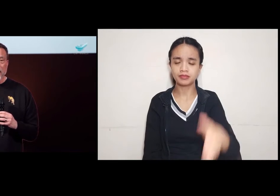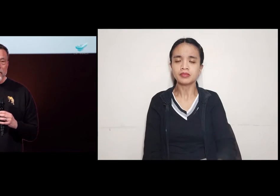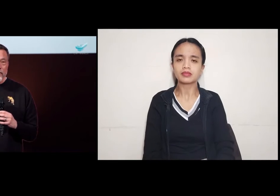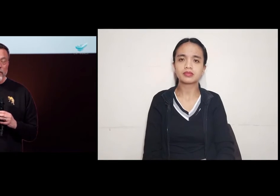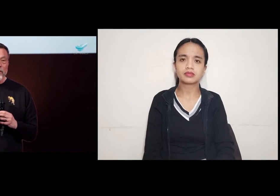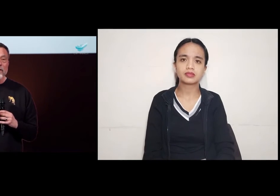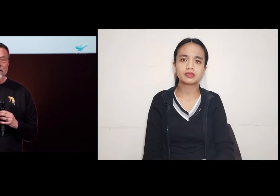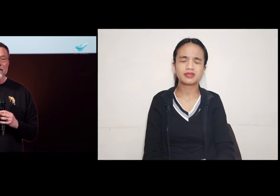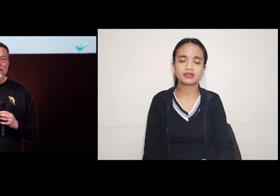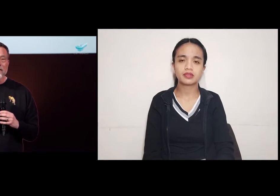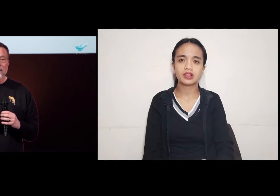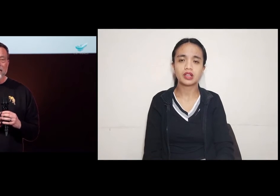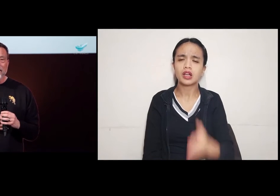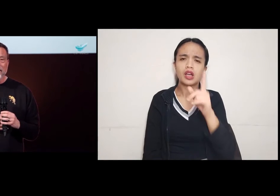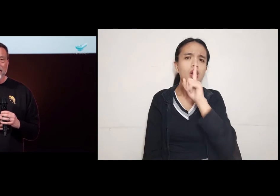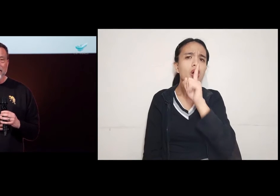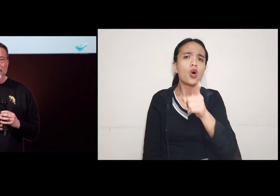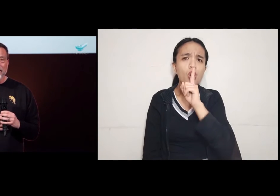The future